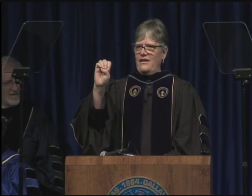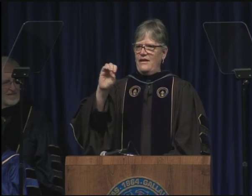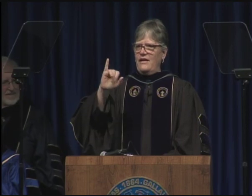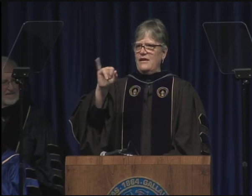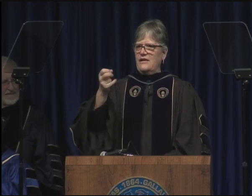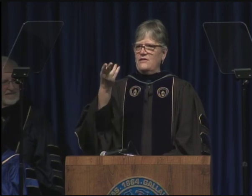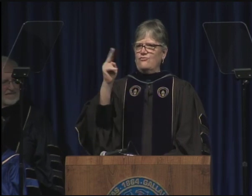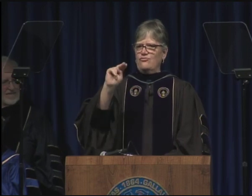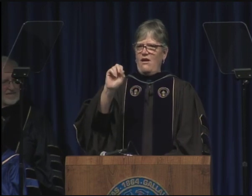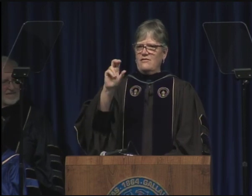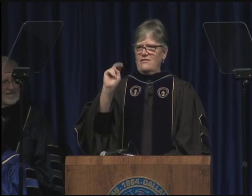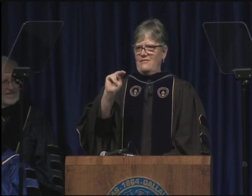Carrie Johnson.